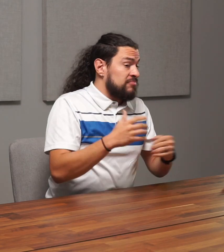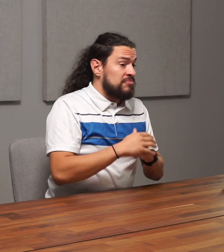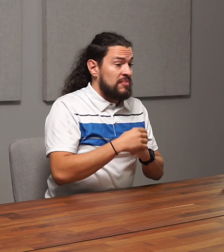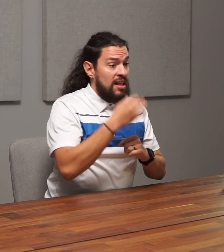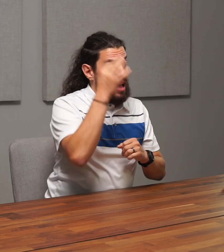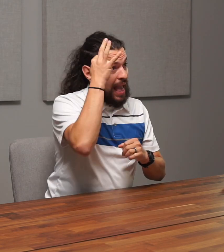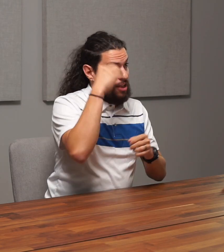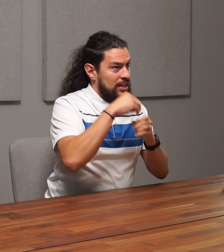deaf